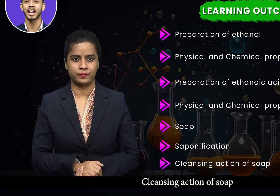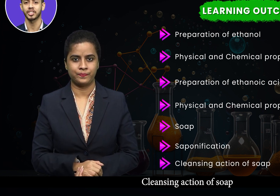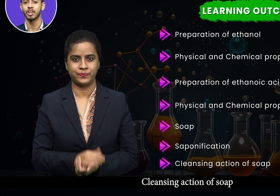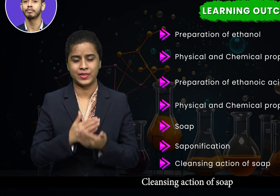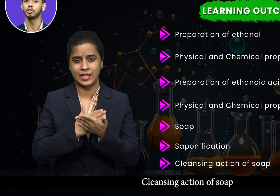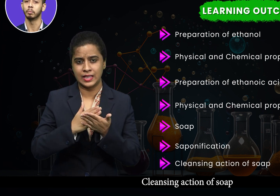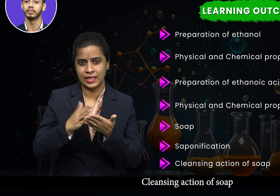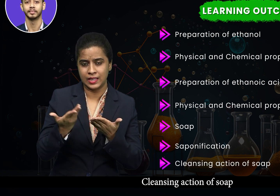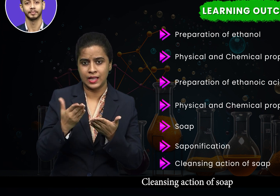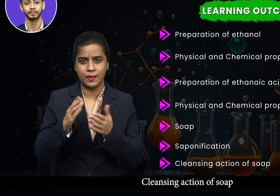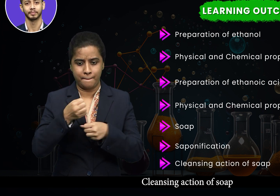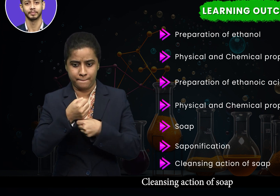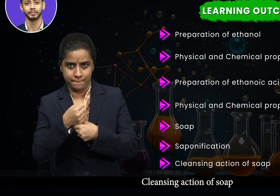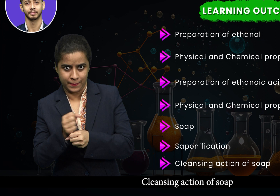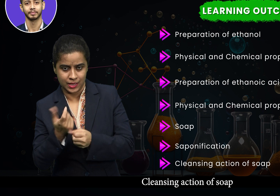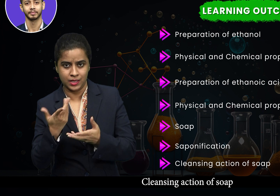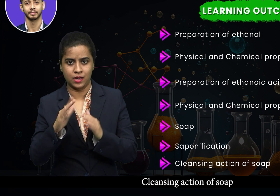cleansing action of soap.